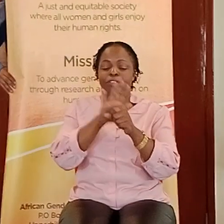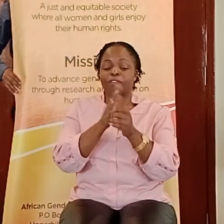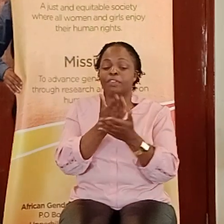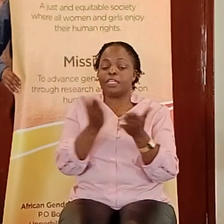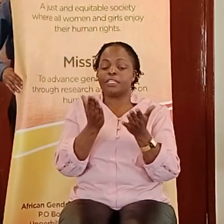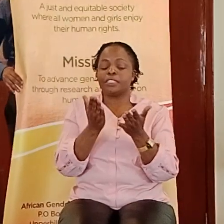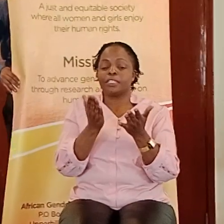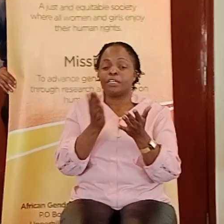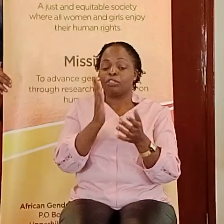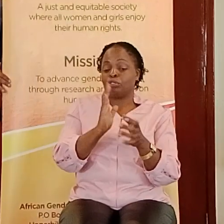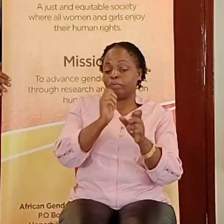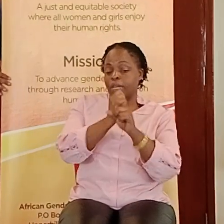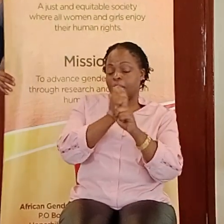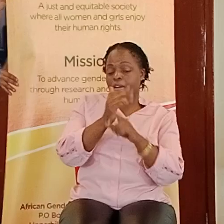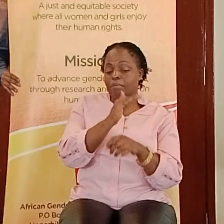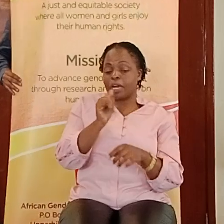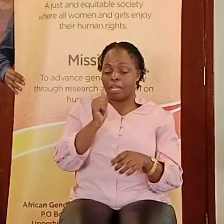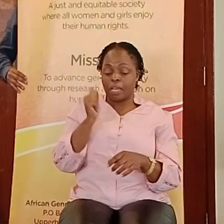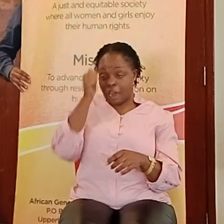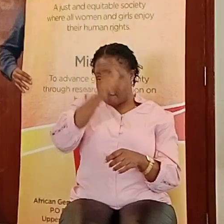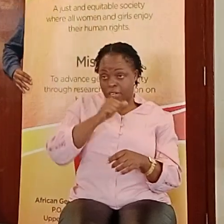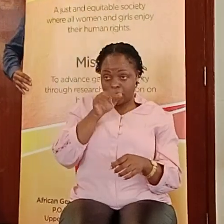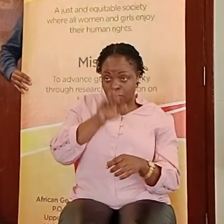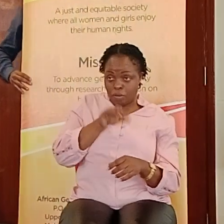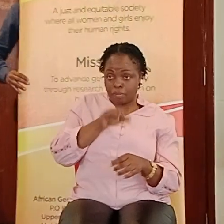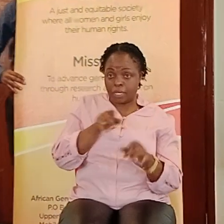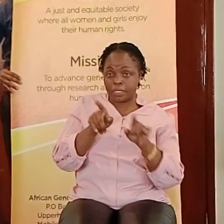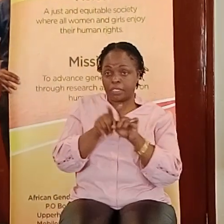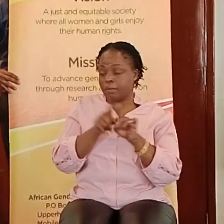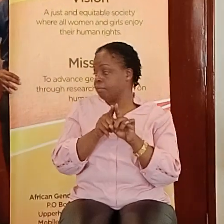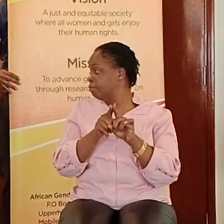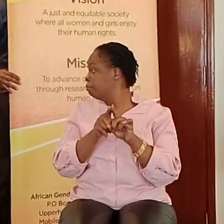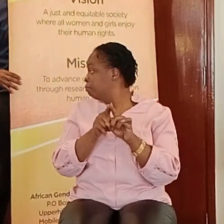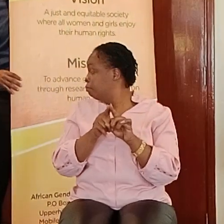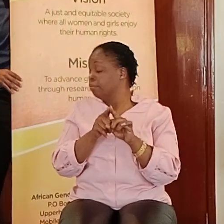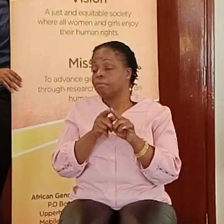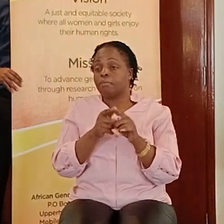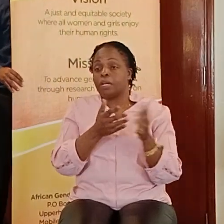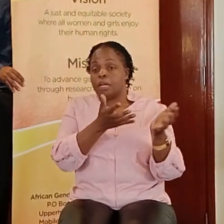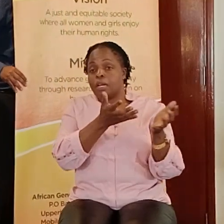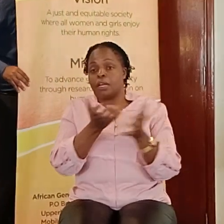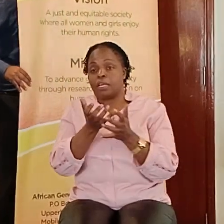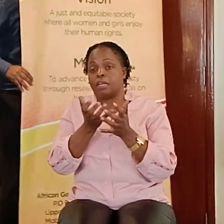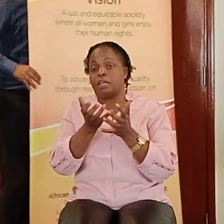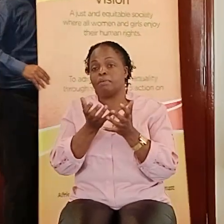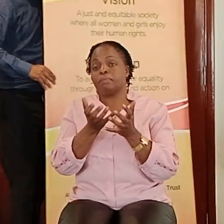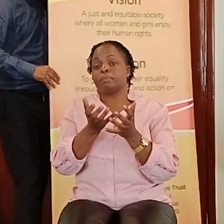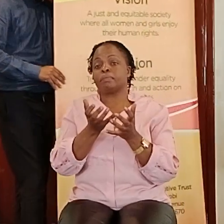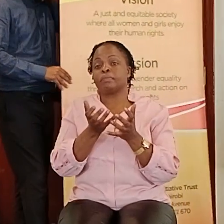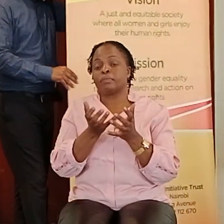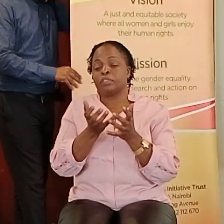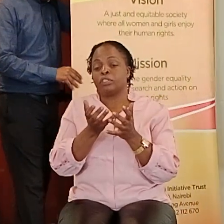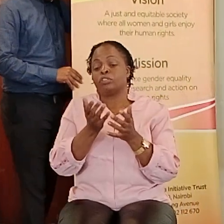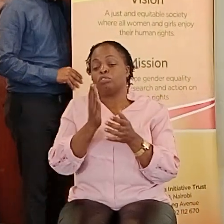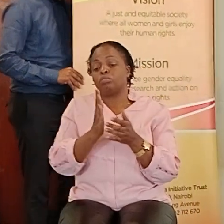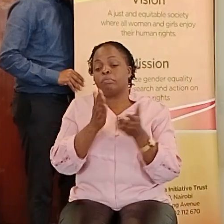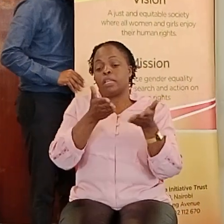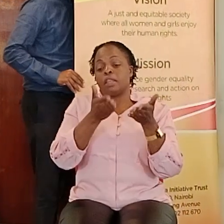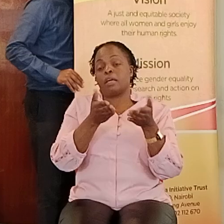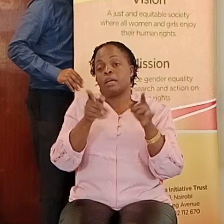by African women. And so we need to come as partners and put more efforts